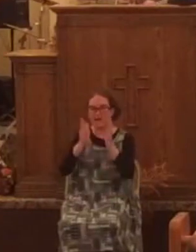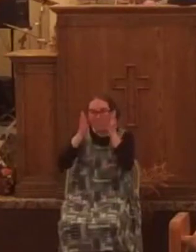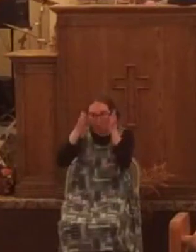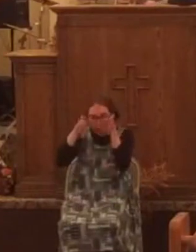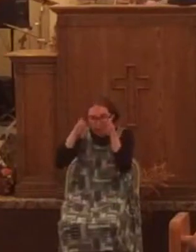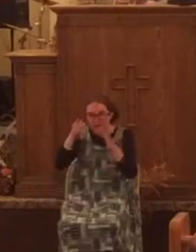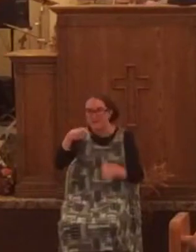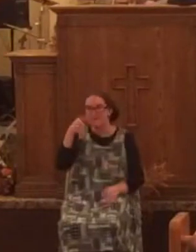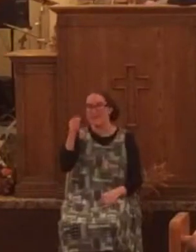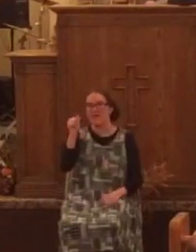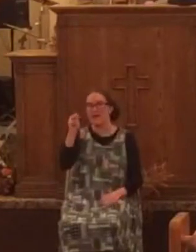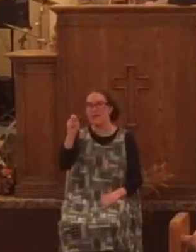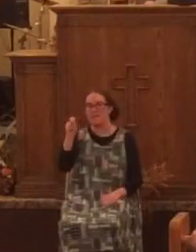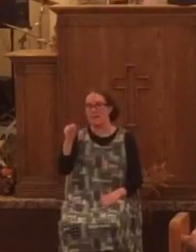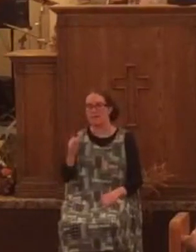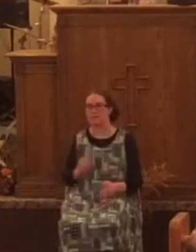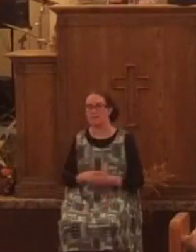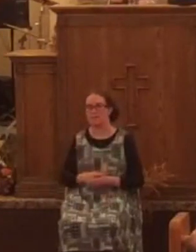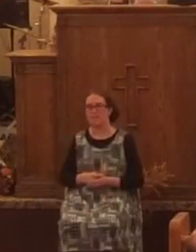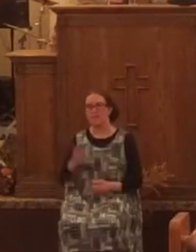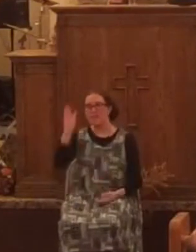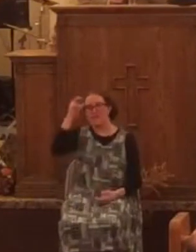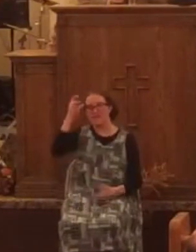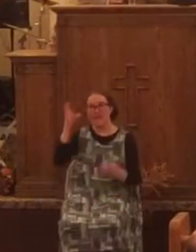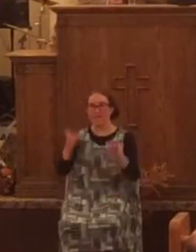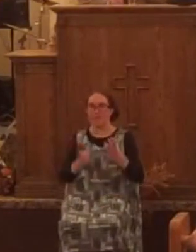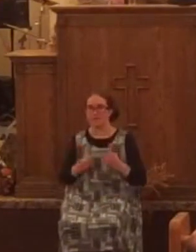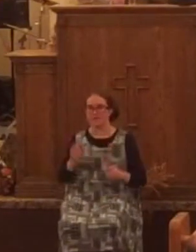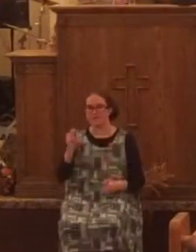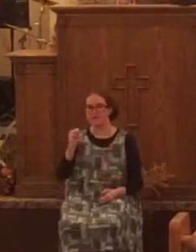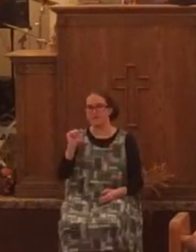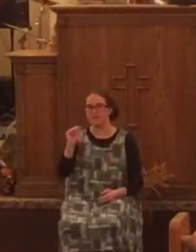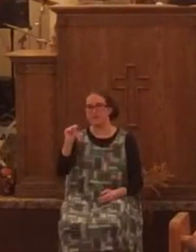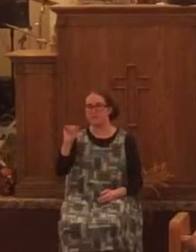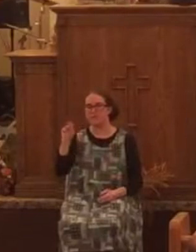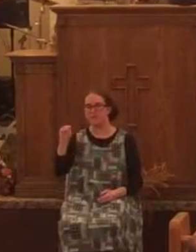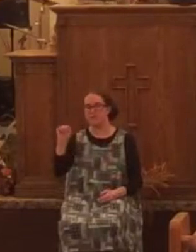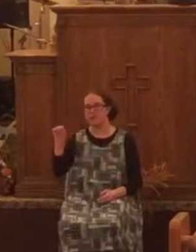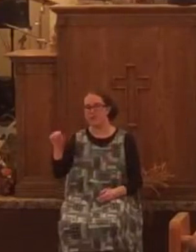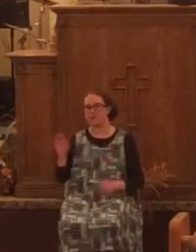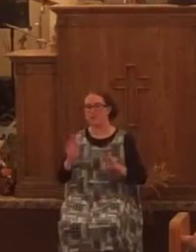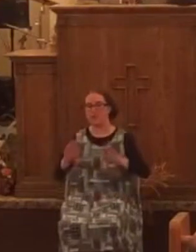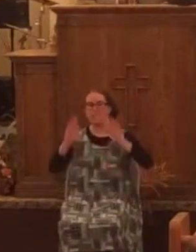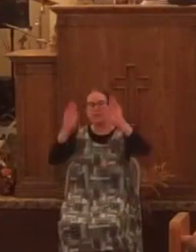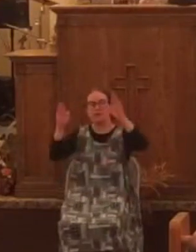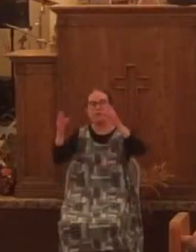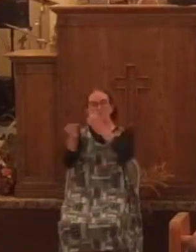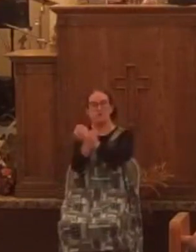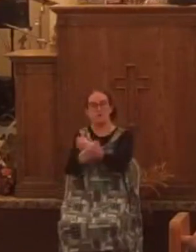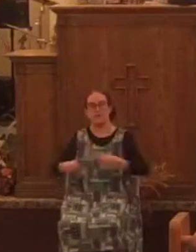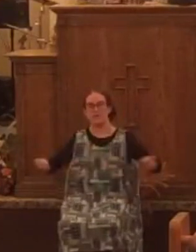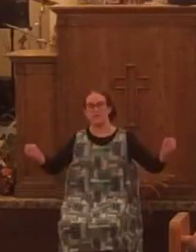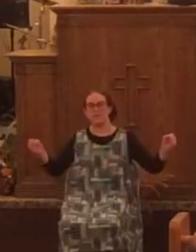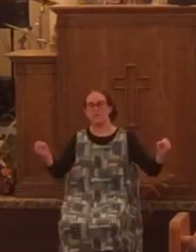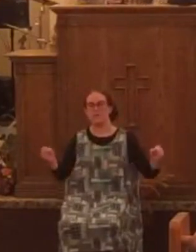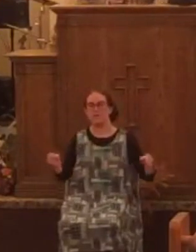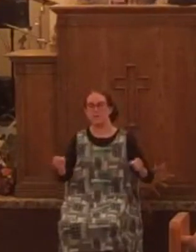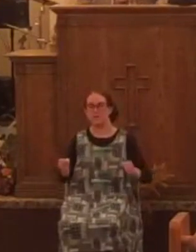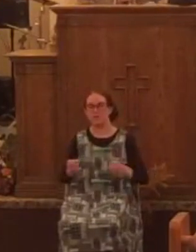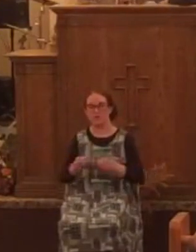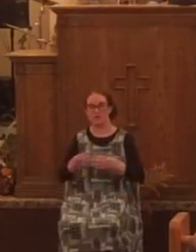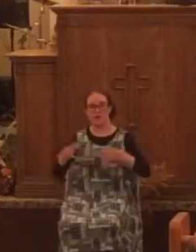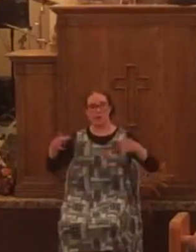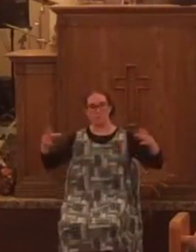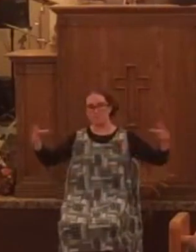Amen. The enemy wants to minimize the miracle of salvation. Right. And maximize